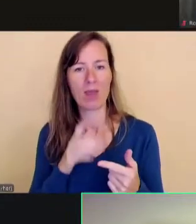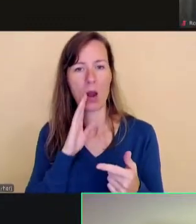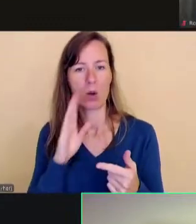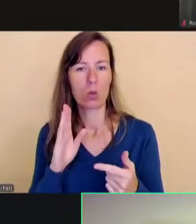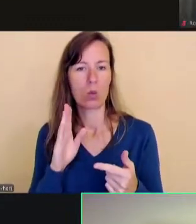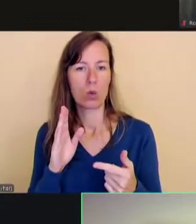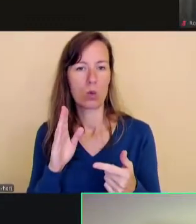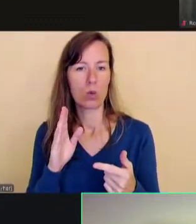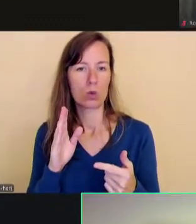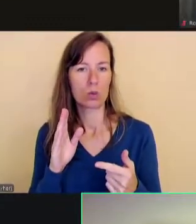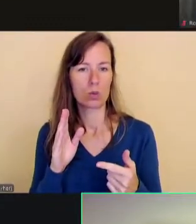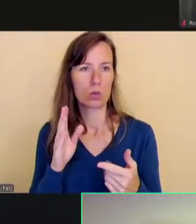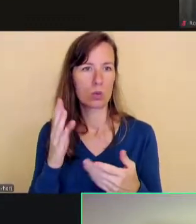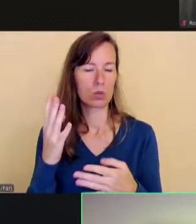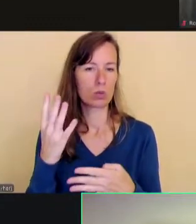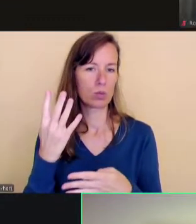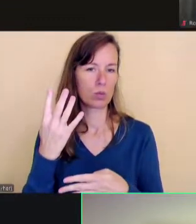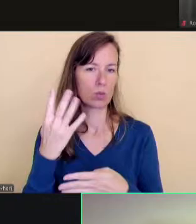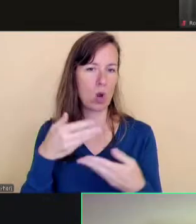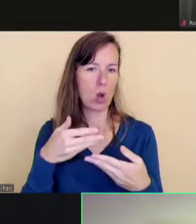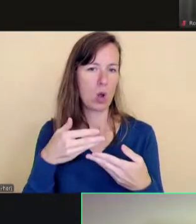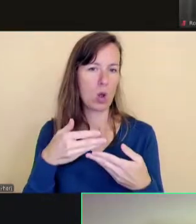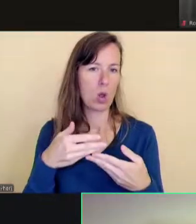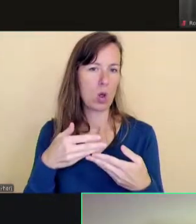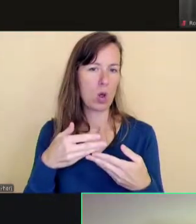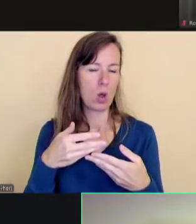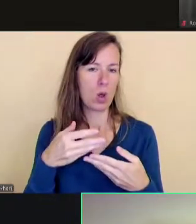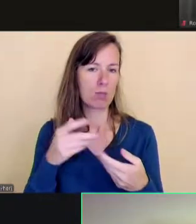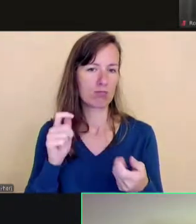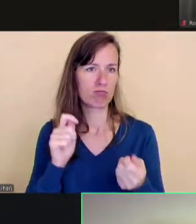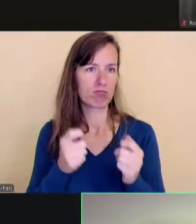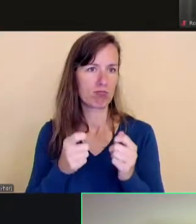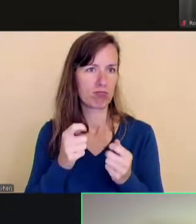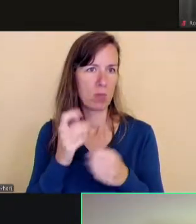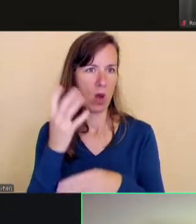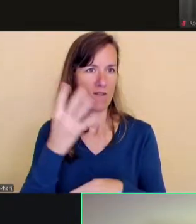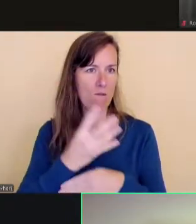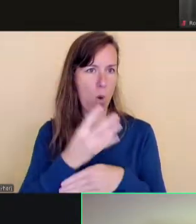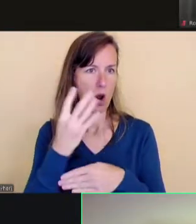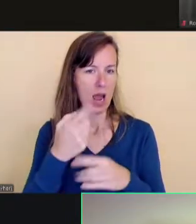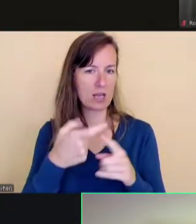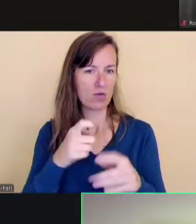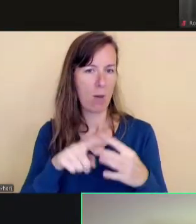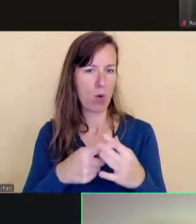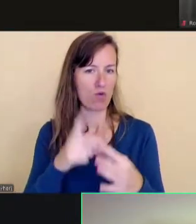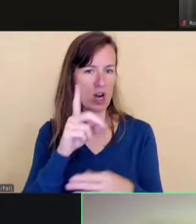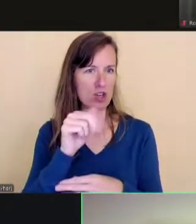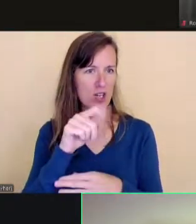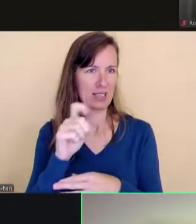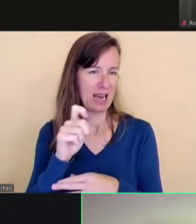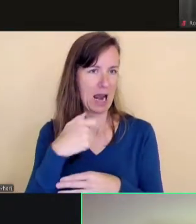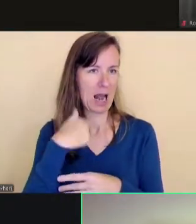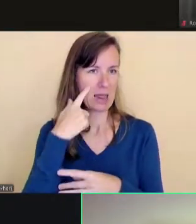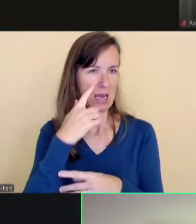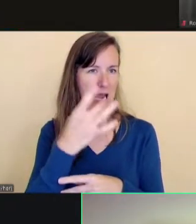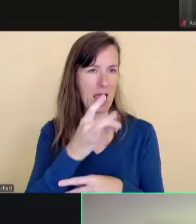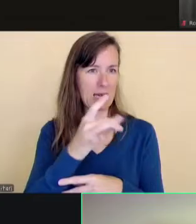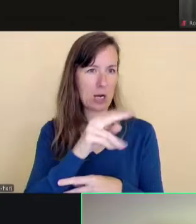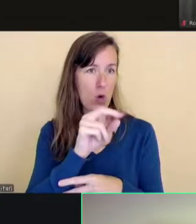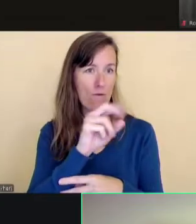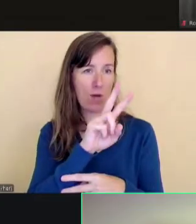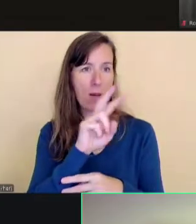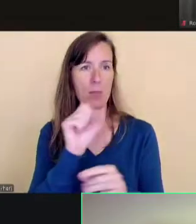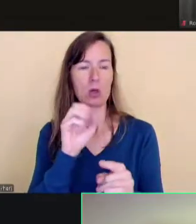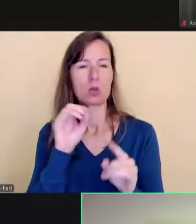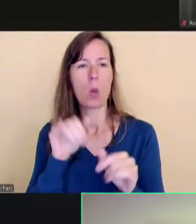about 4 days from the original date that we published a couple of weeks ago, which I believe was 18 November. So that would put us into